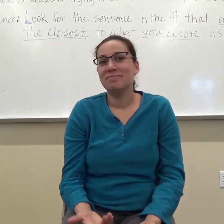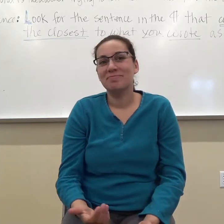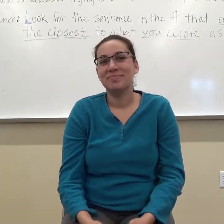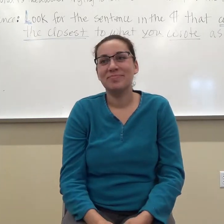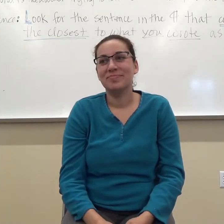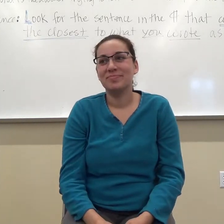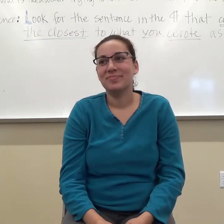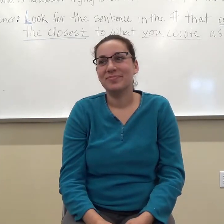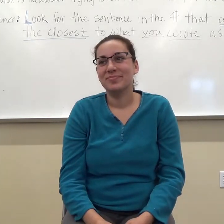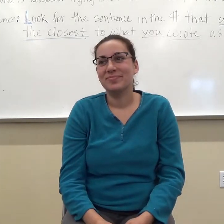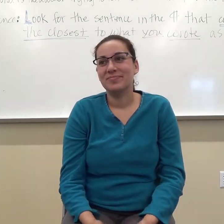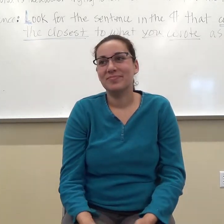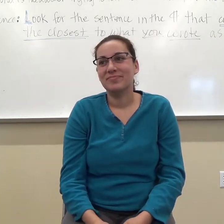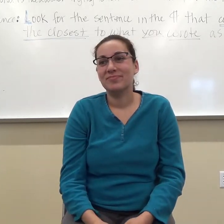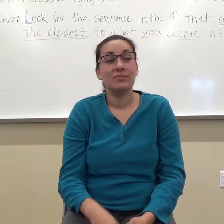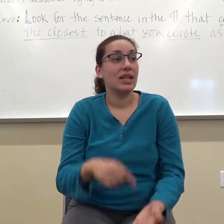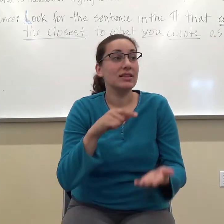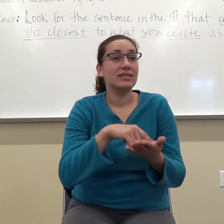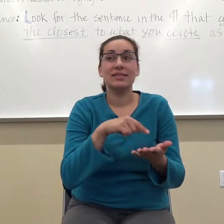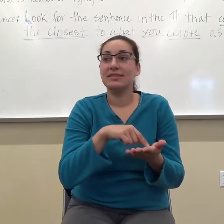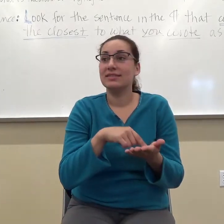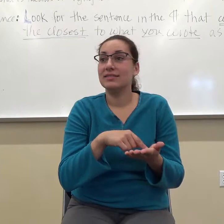Okay, this is another